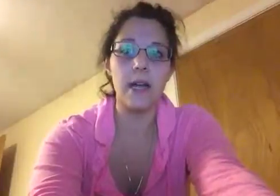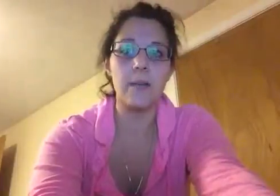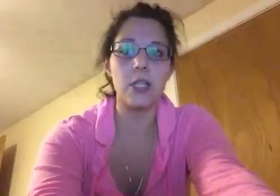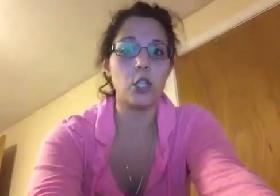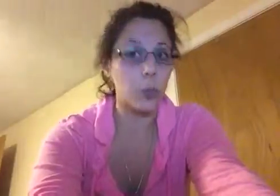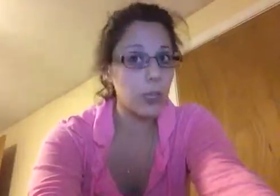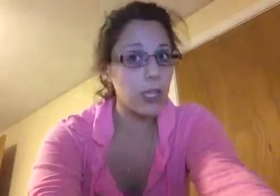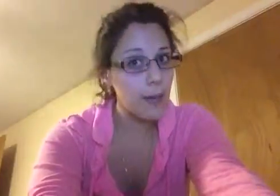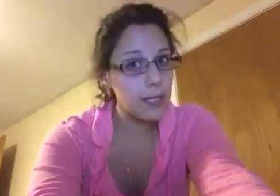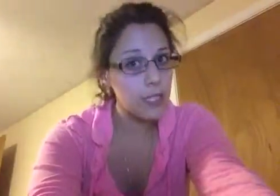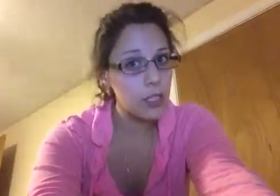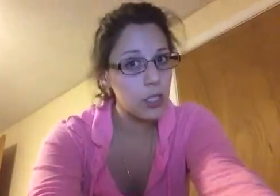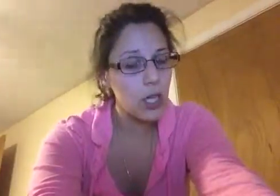time interpreting the message.